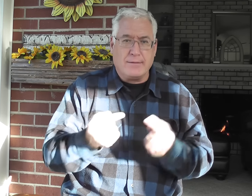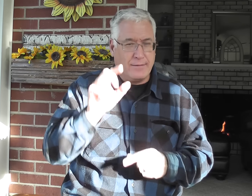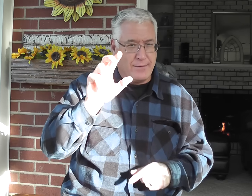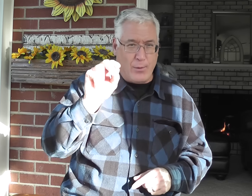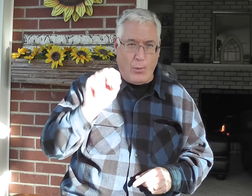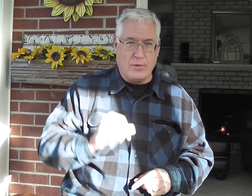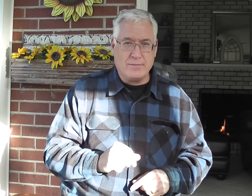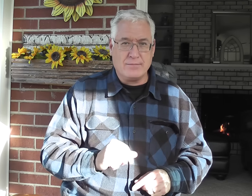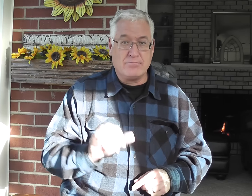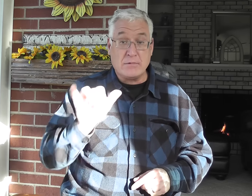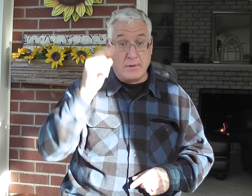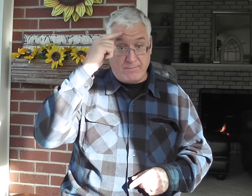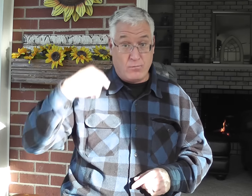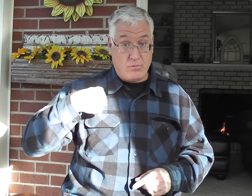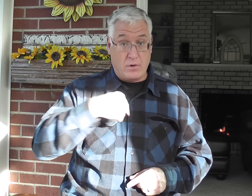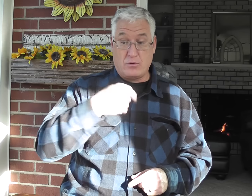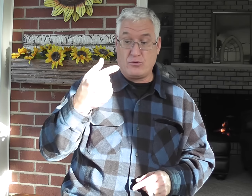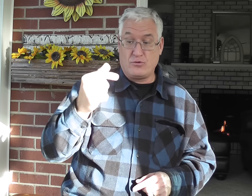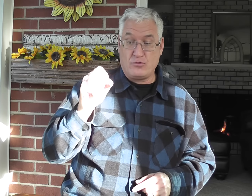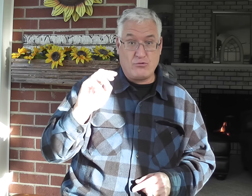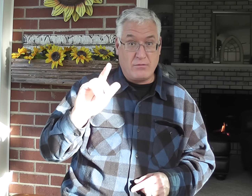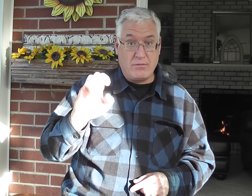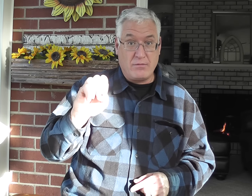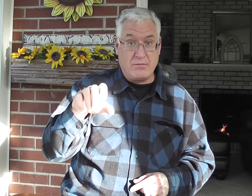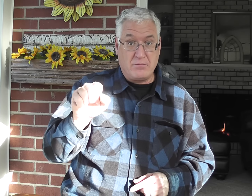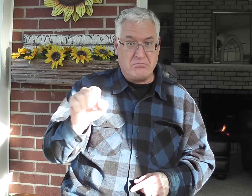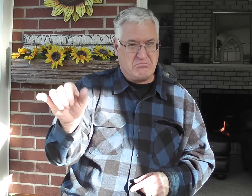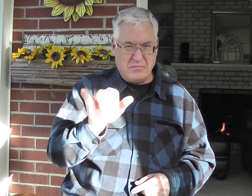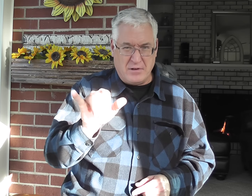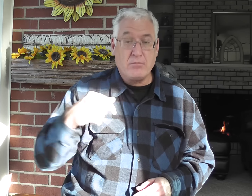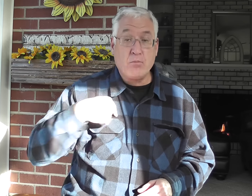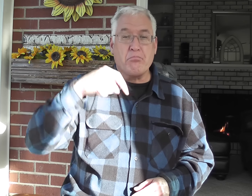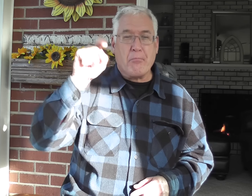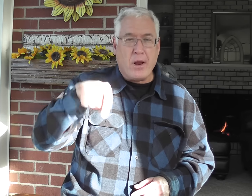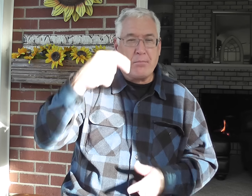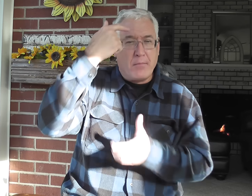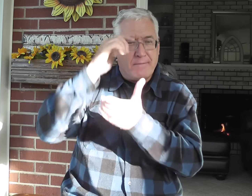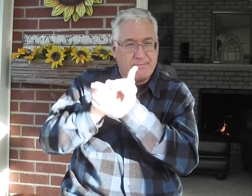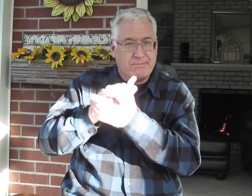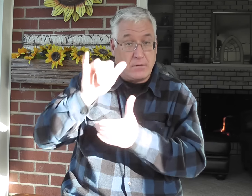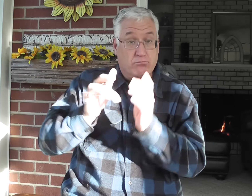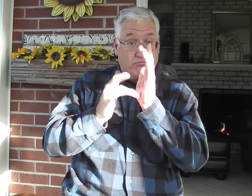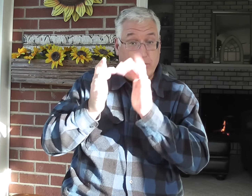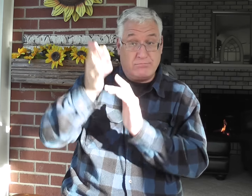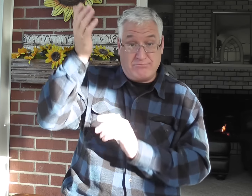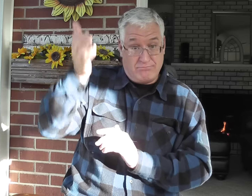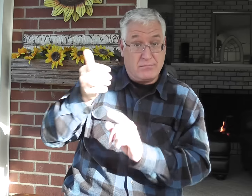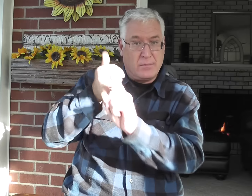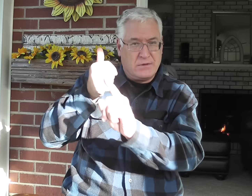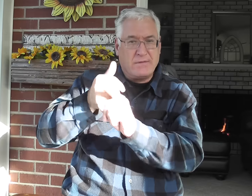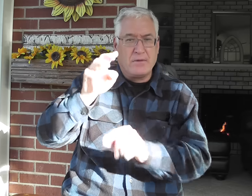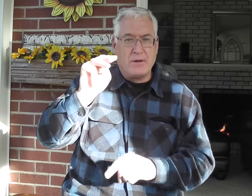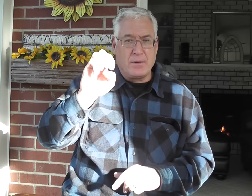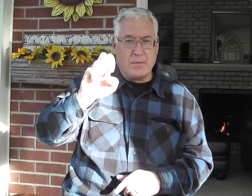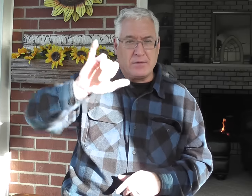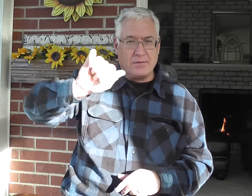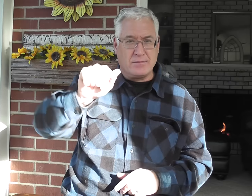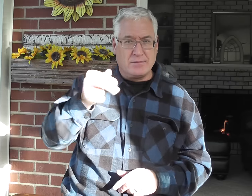law to save them from their sins. No. And in the Gentiles, it's the same thing. They must believe in Jesus